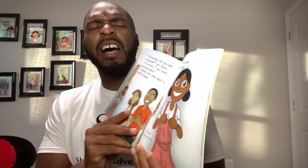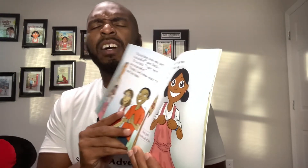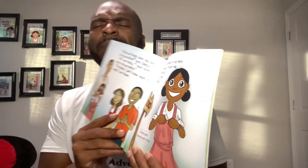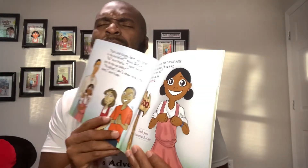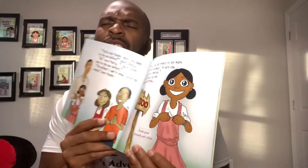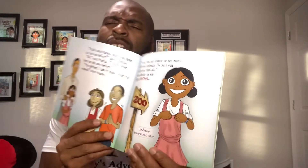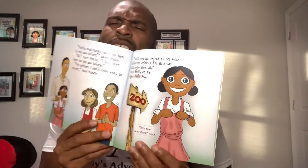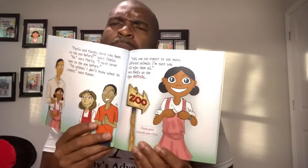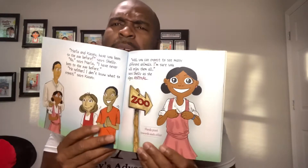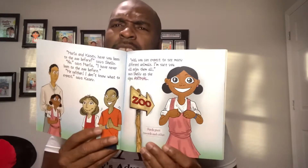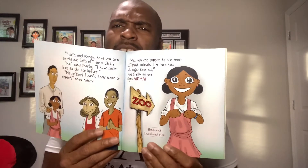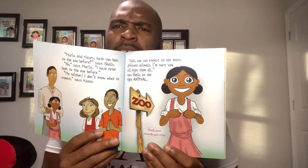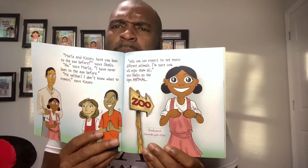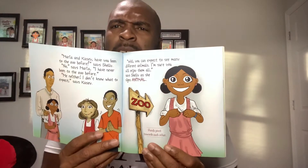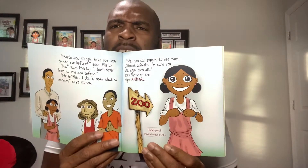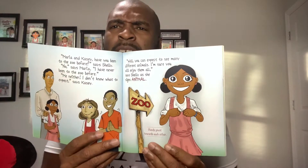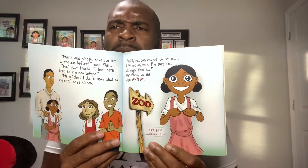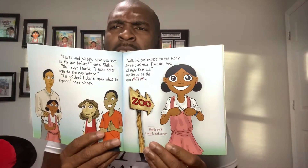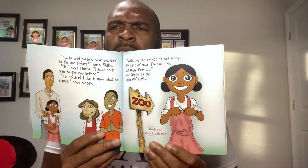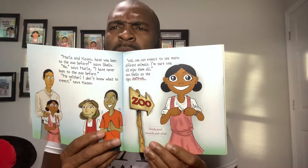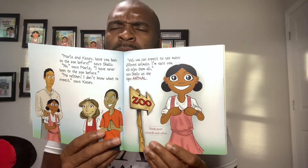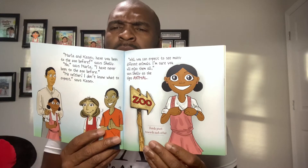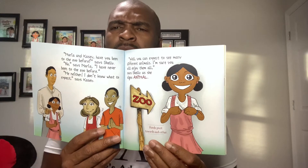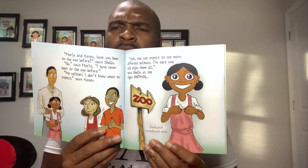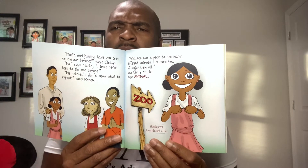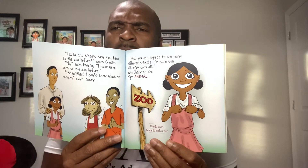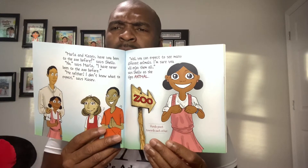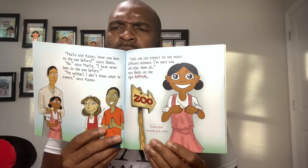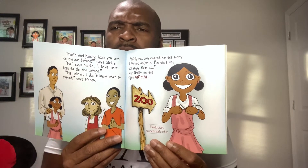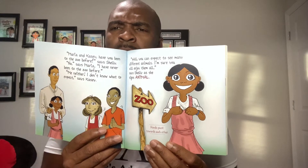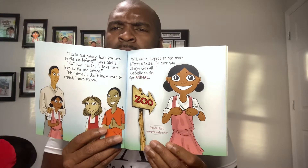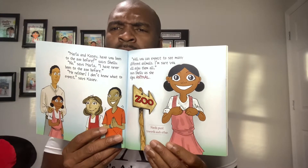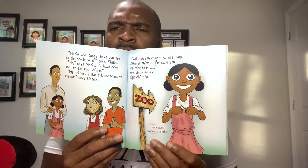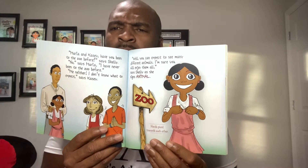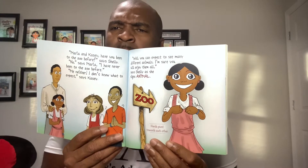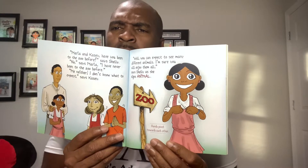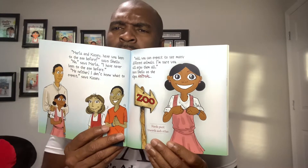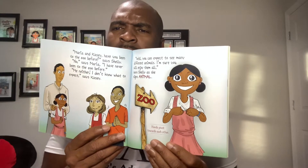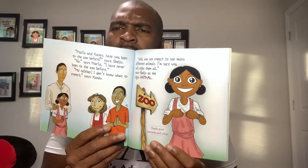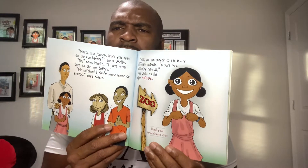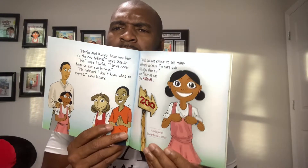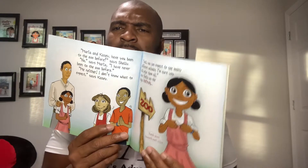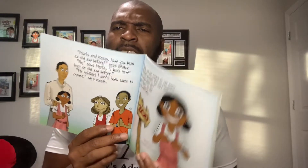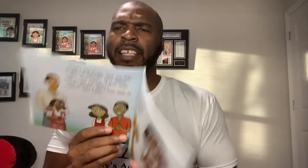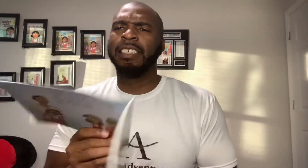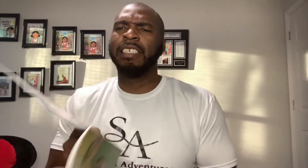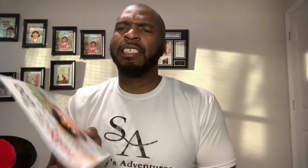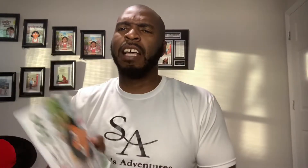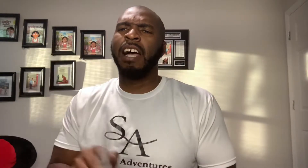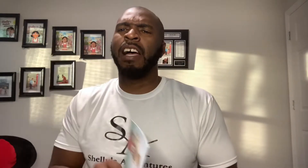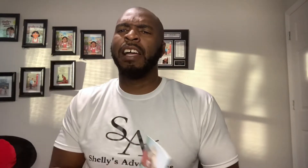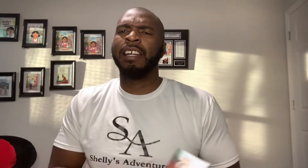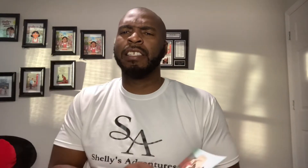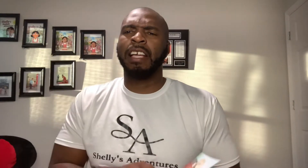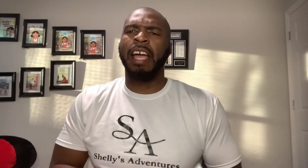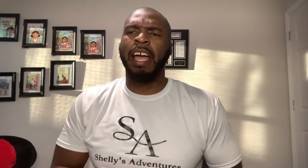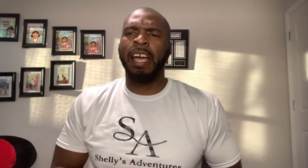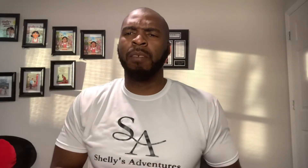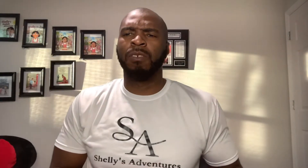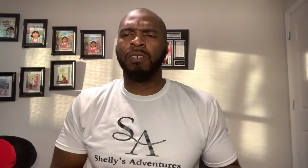Well, you can expect to see many different animals. I'm sure you will enjoy them all, says Shelley as she signs animal. So